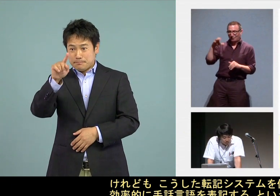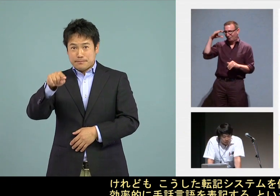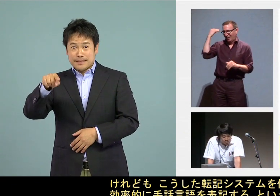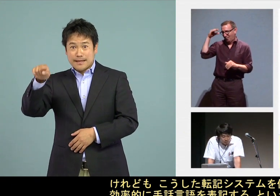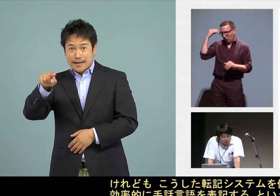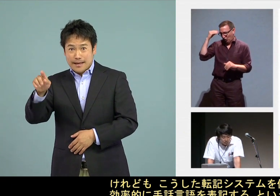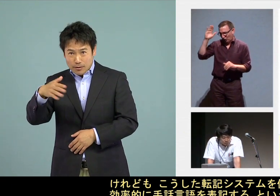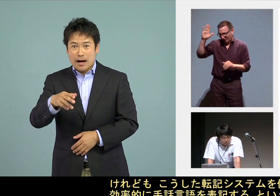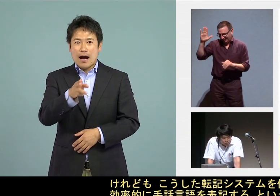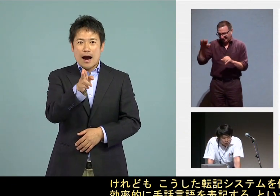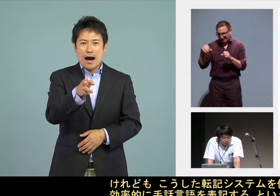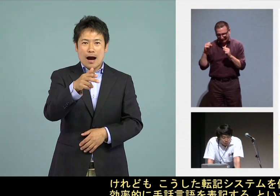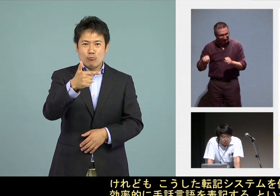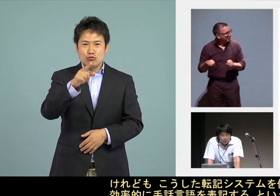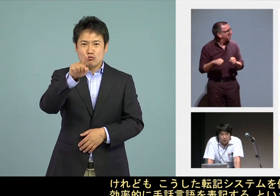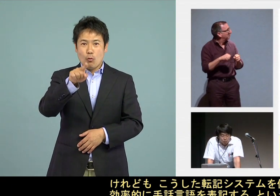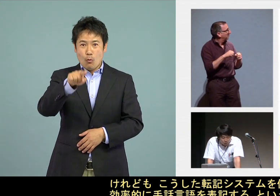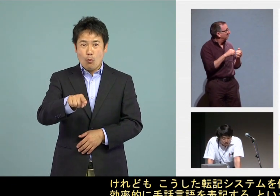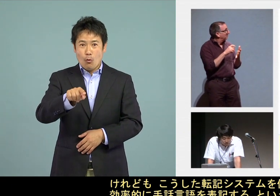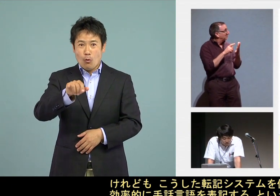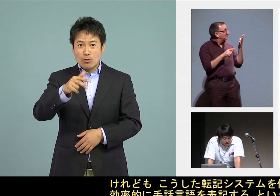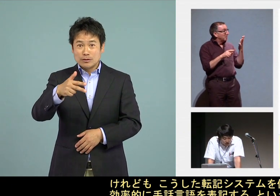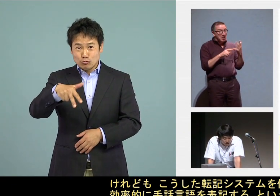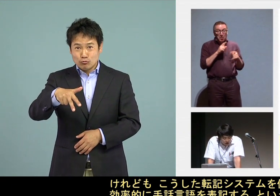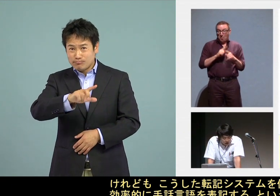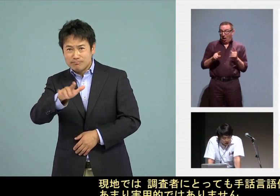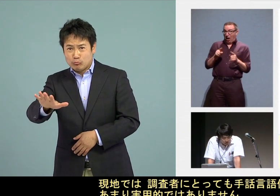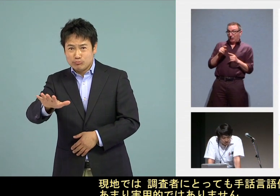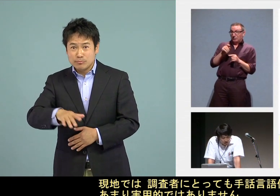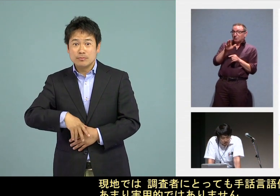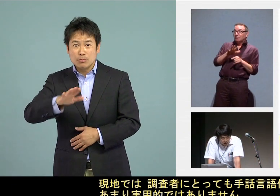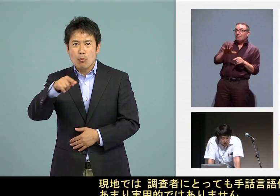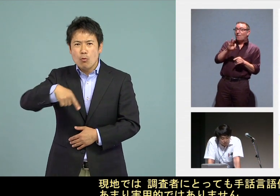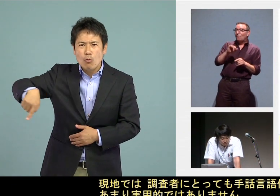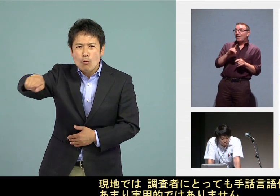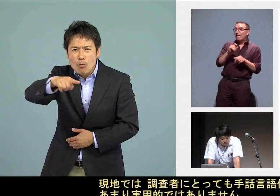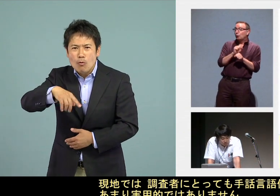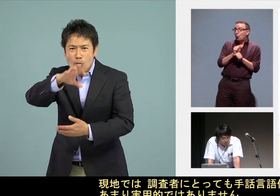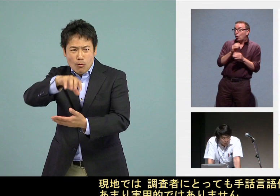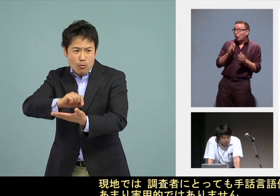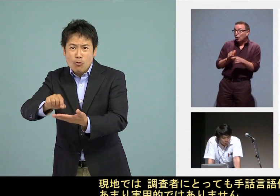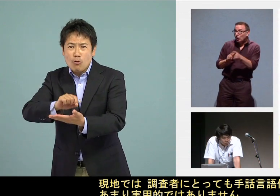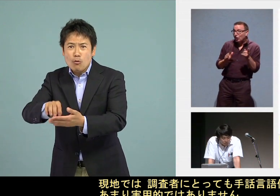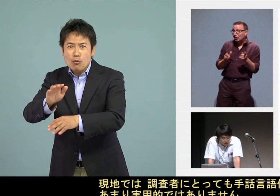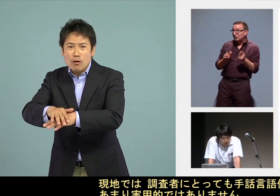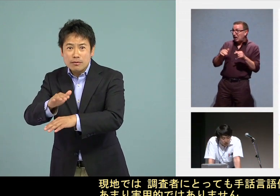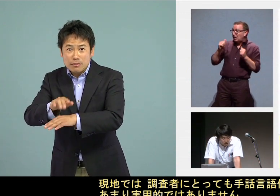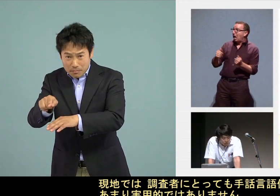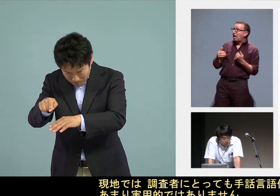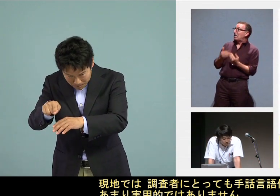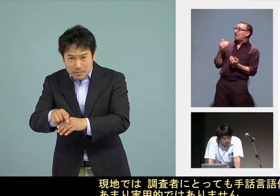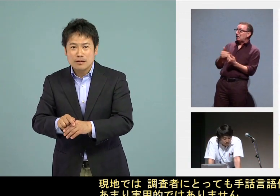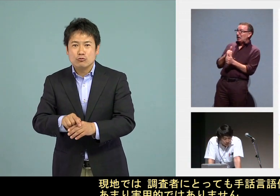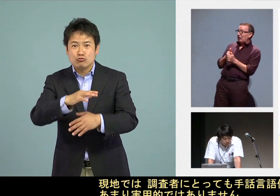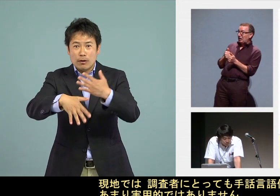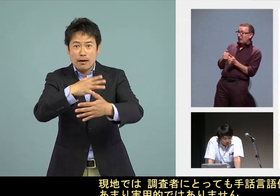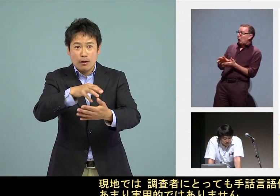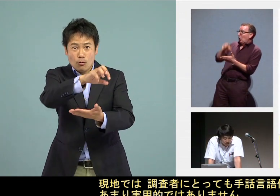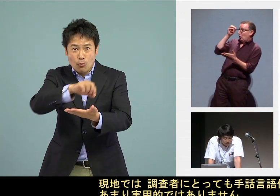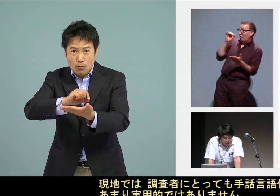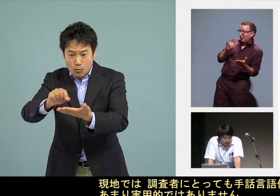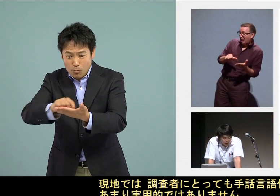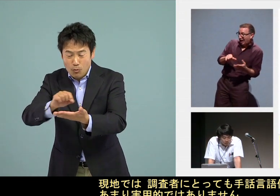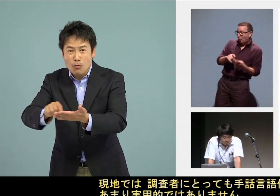However, it can be difficult for both field workers and sign language users to use one of them